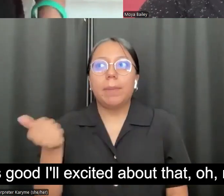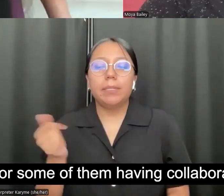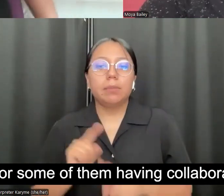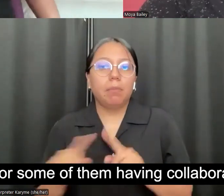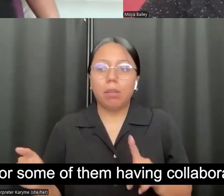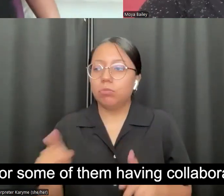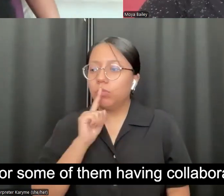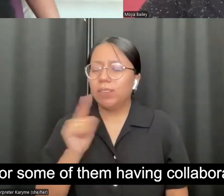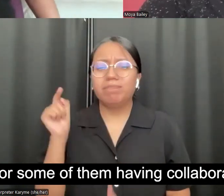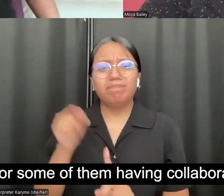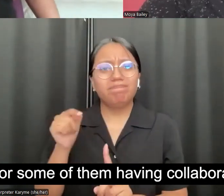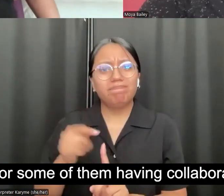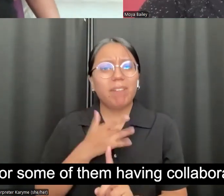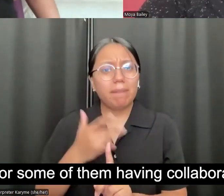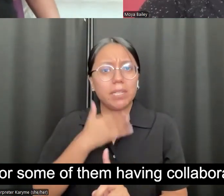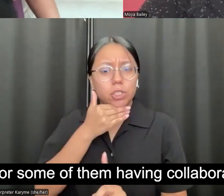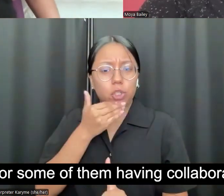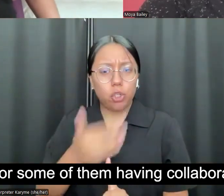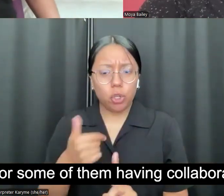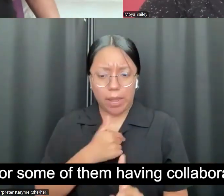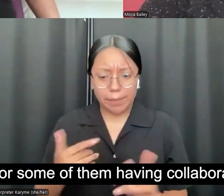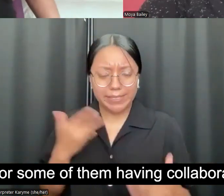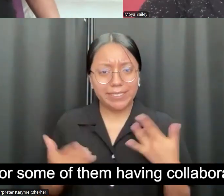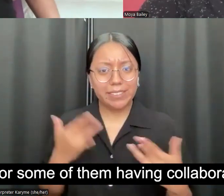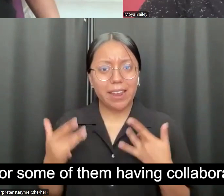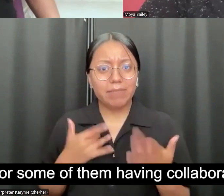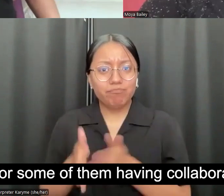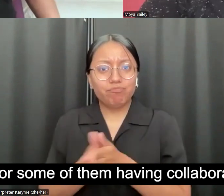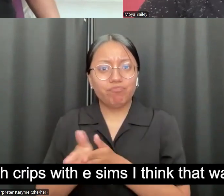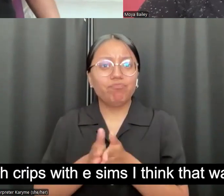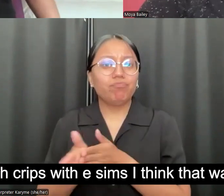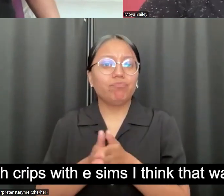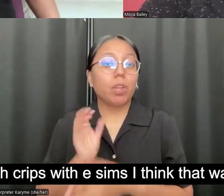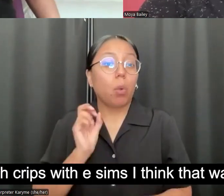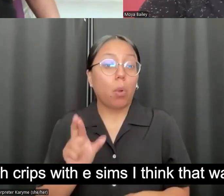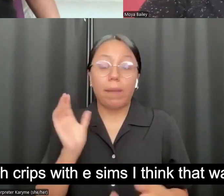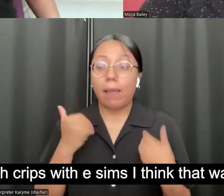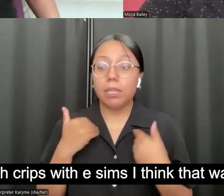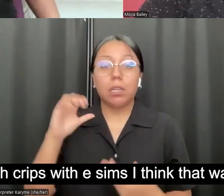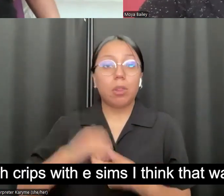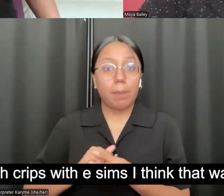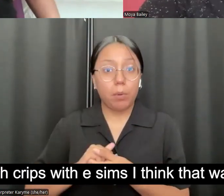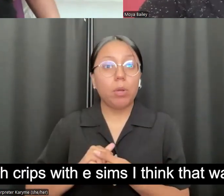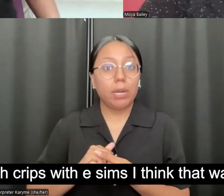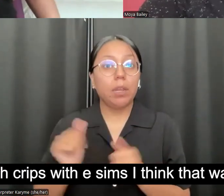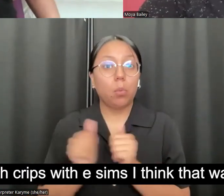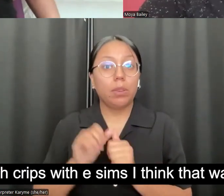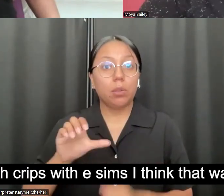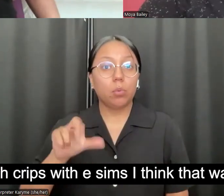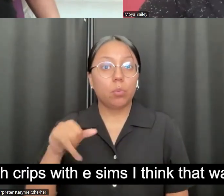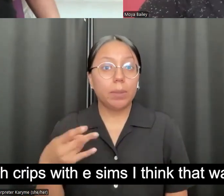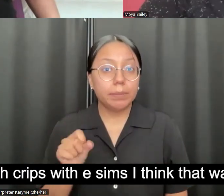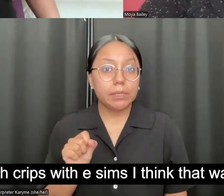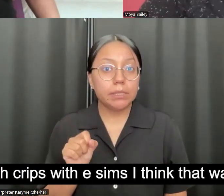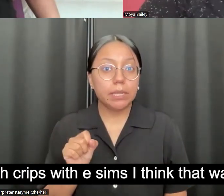Oh my God. I think for some of them, having collaborators helps. Like with Crips for eSIMs, I think that was me and Alice and Jane